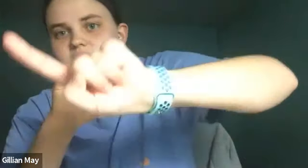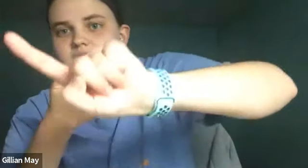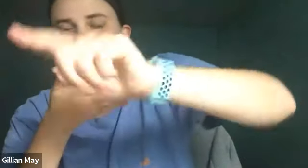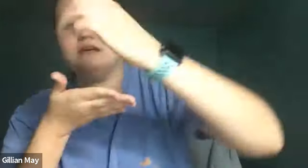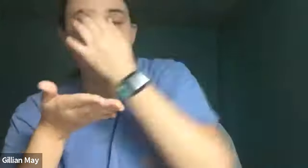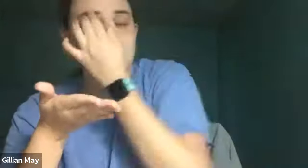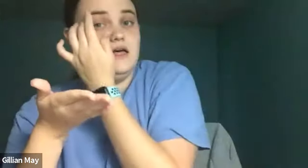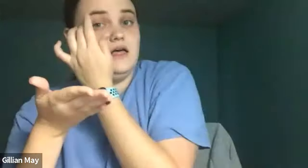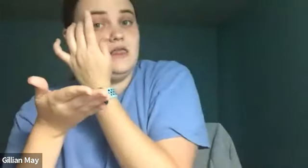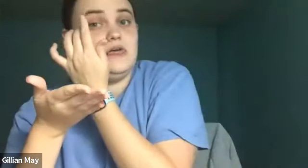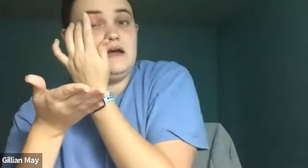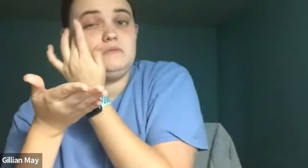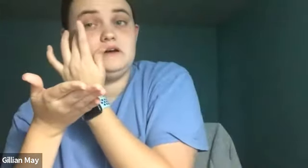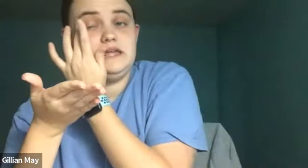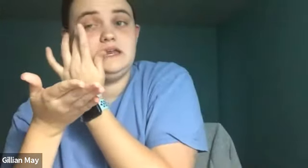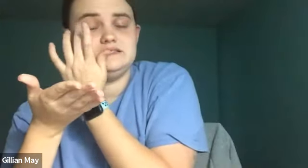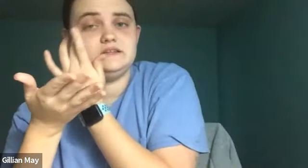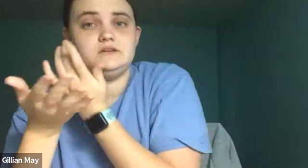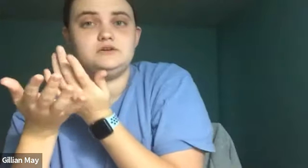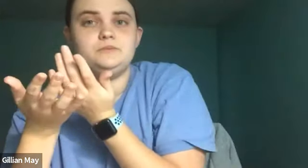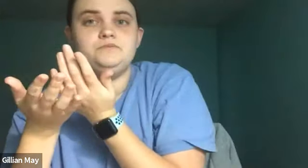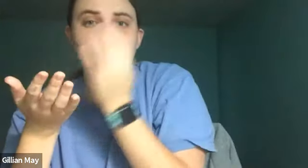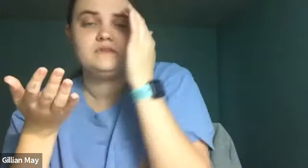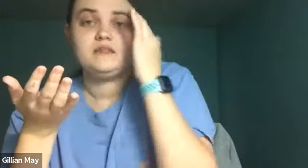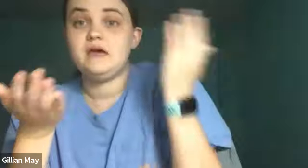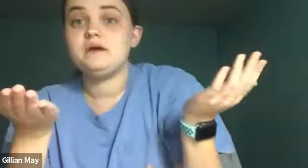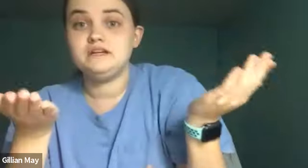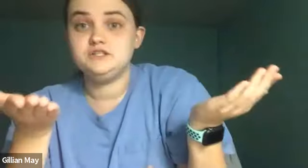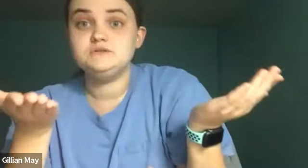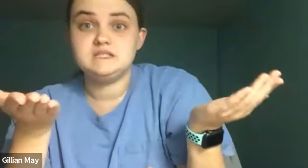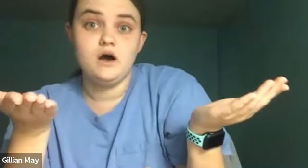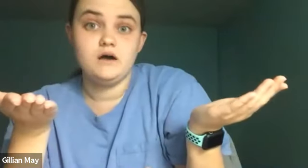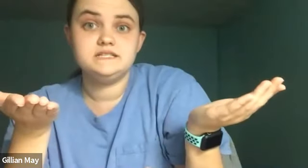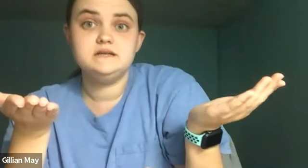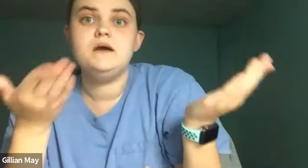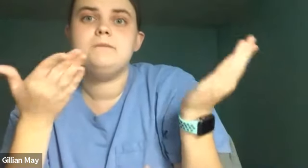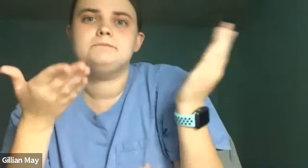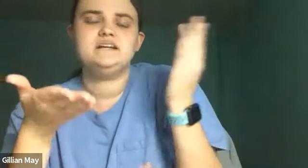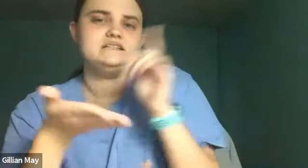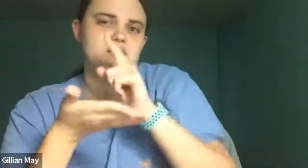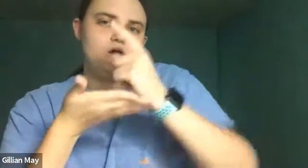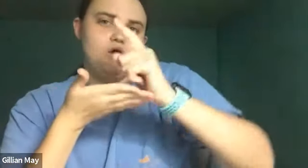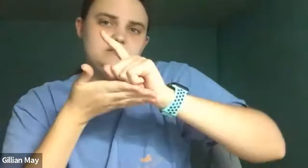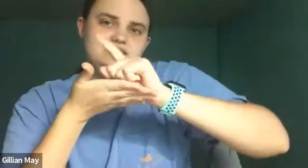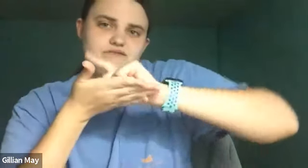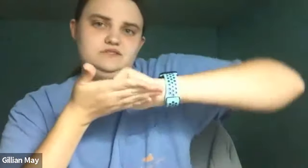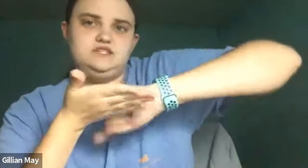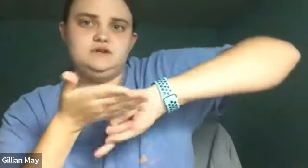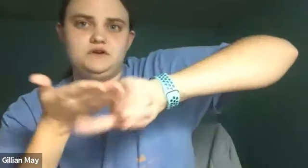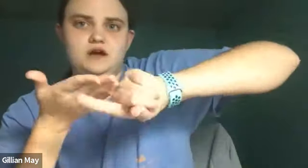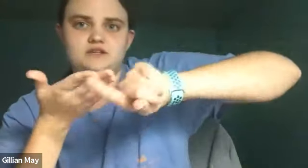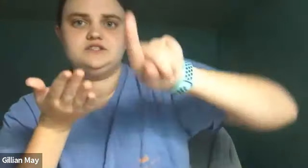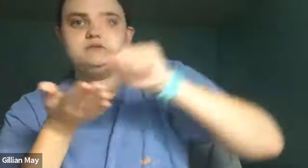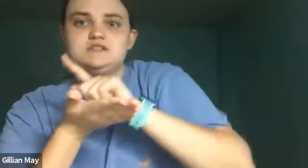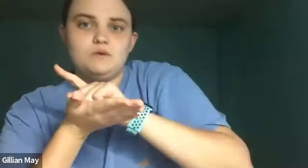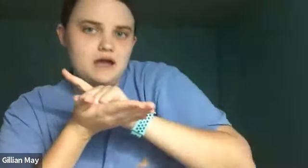out. That one I do see often, but it is kind of hard to do if you're not used to it. So I